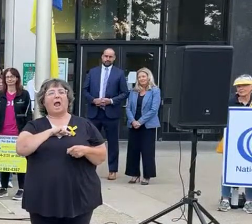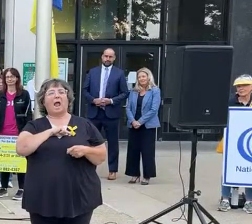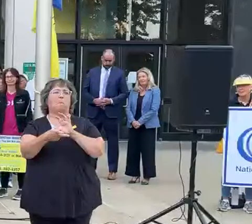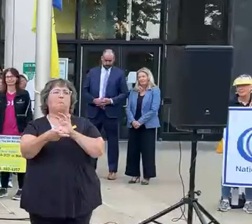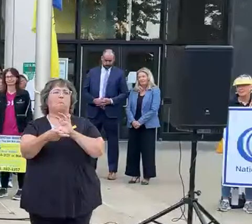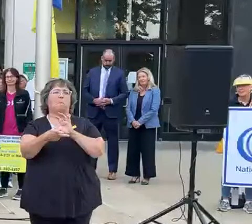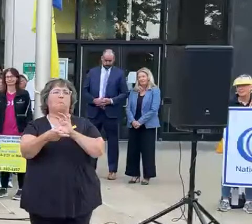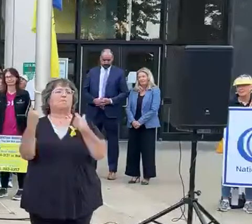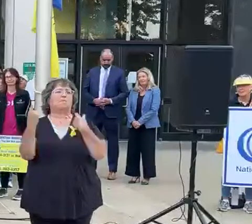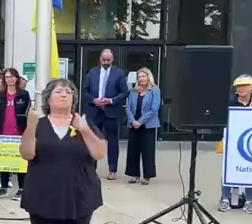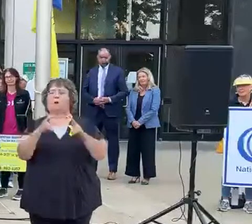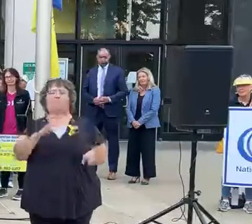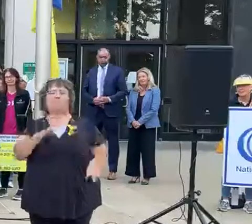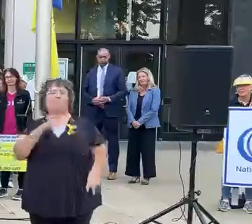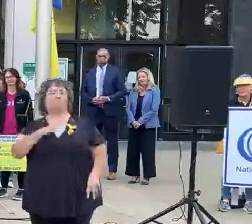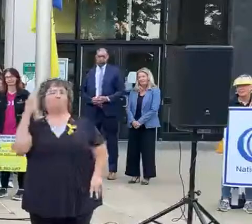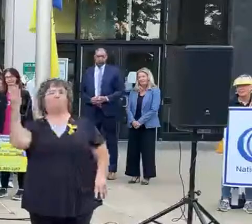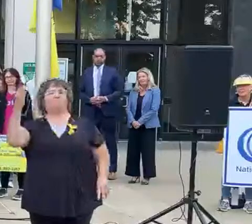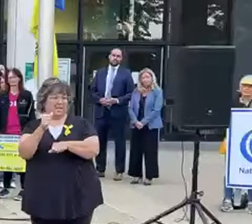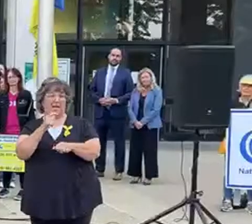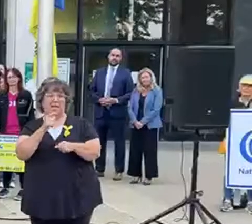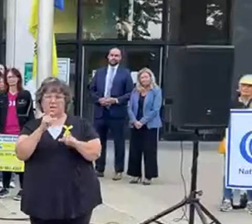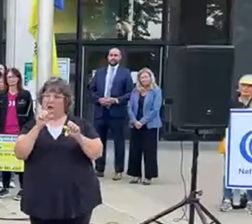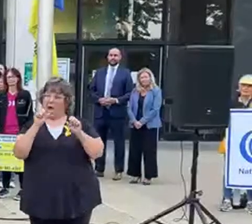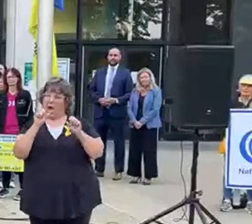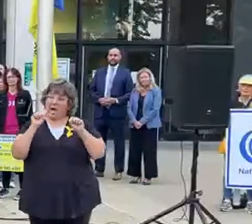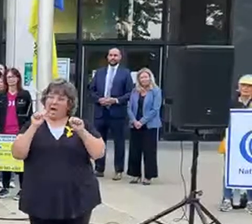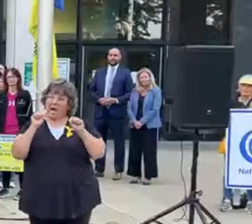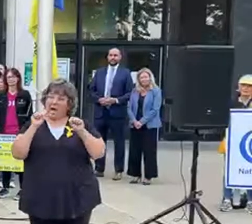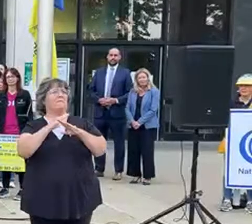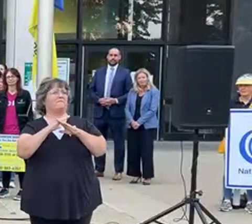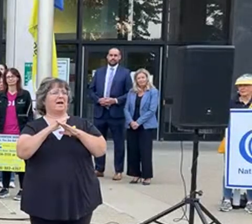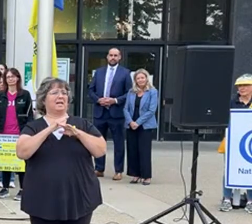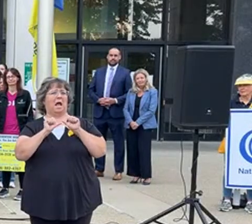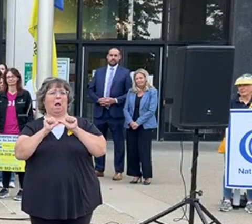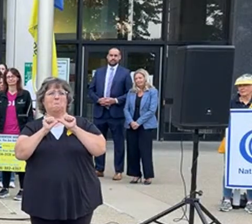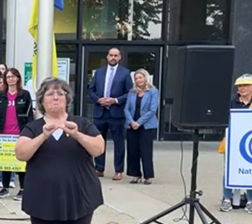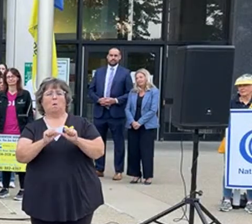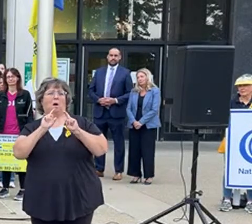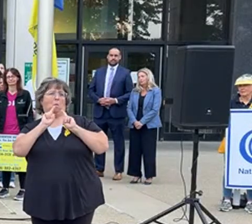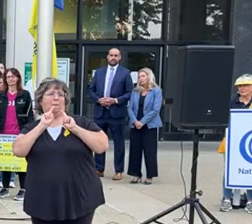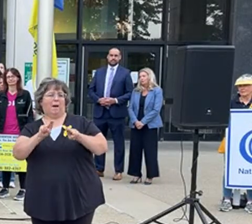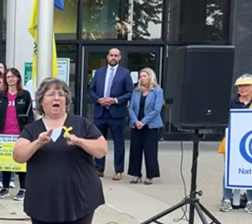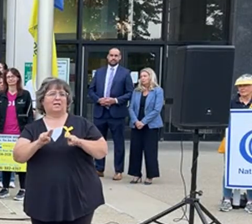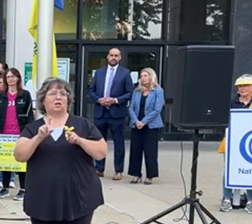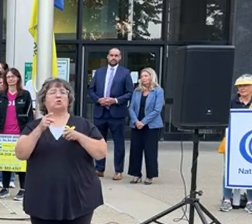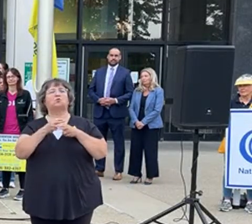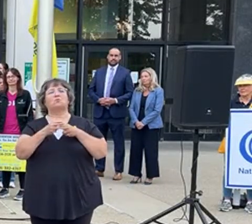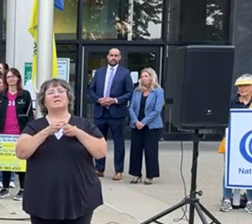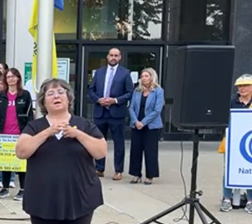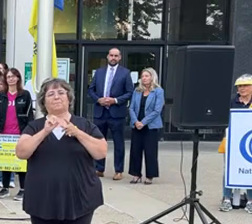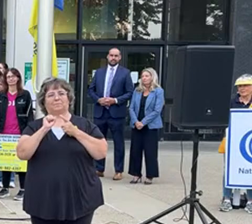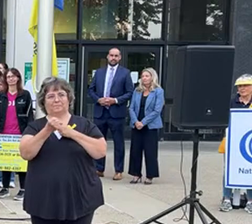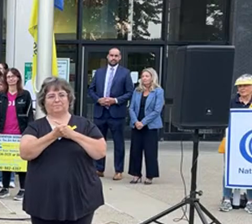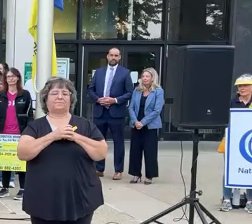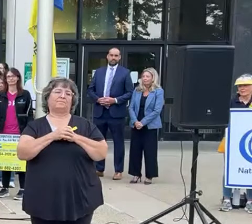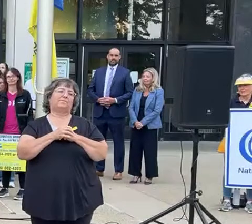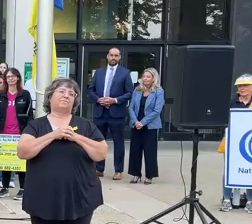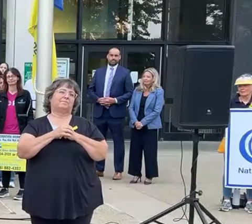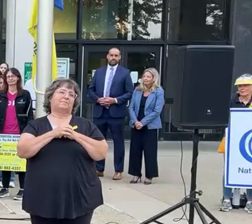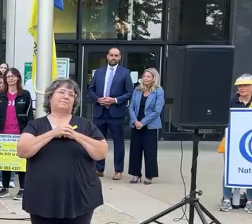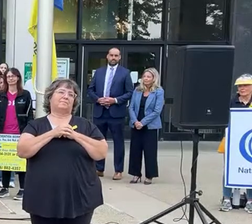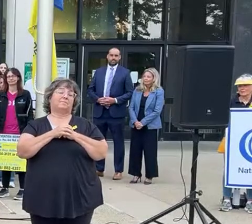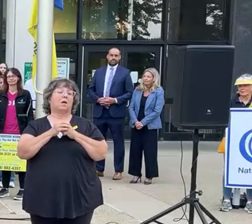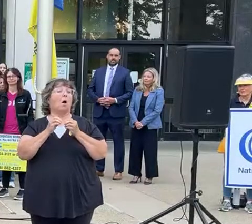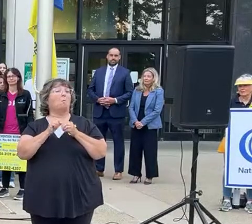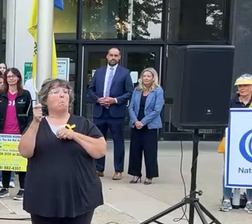program today with some distinguished speakers and permanent response to a temporary situation.